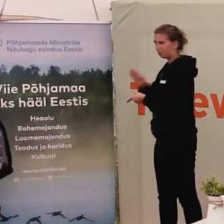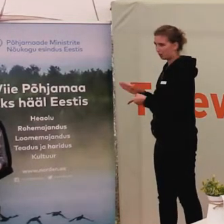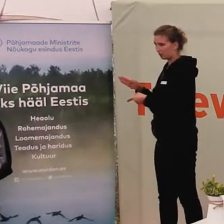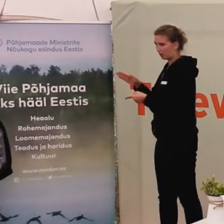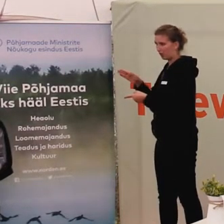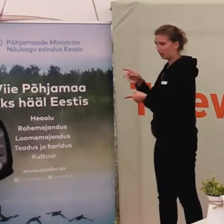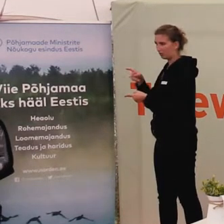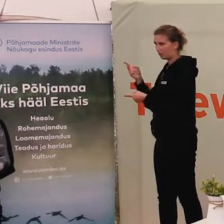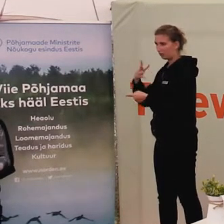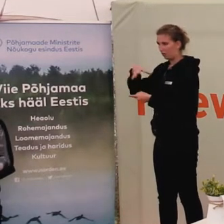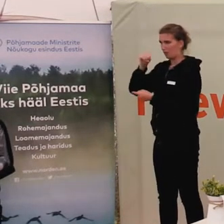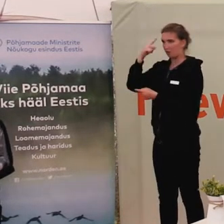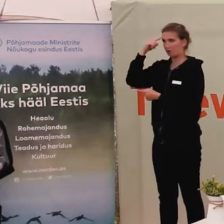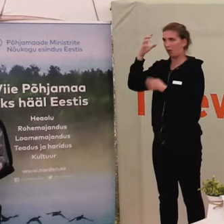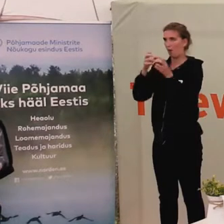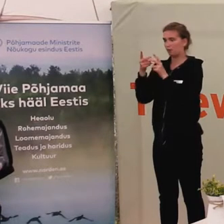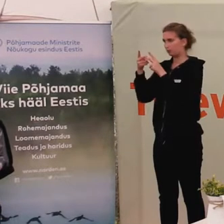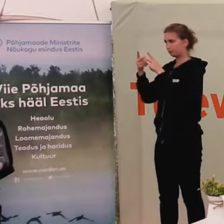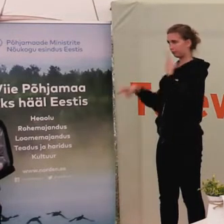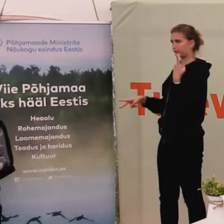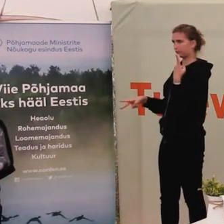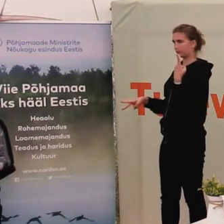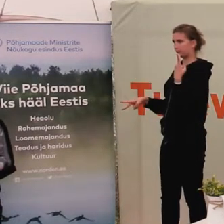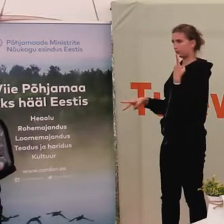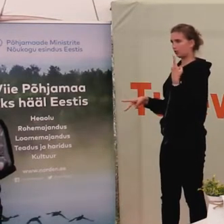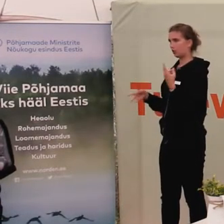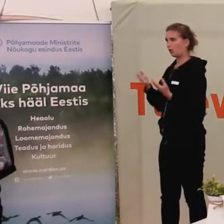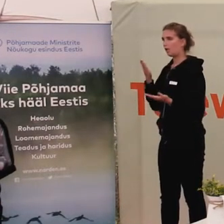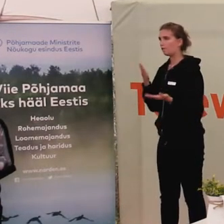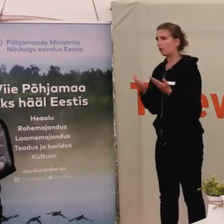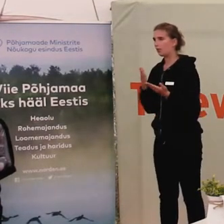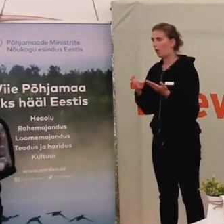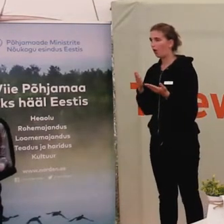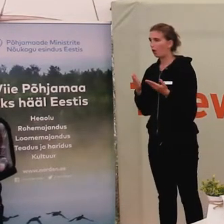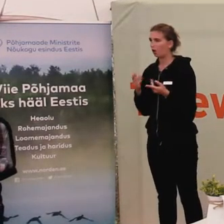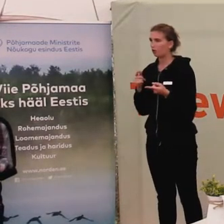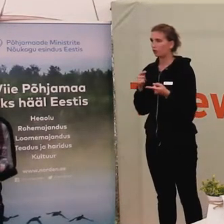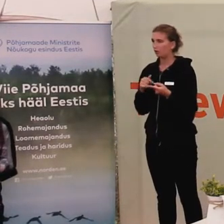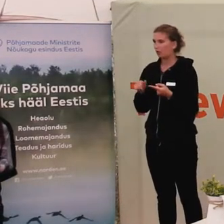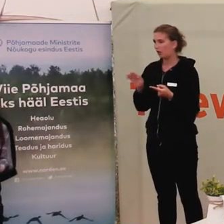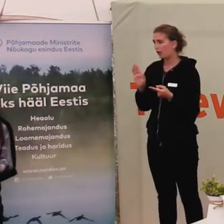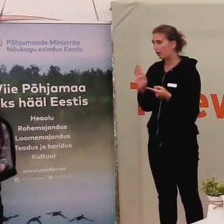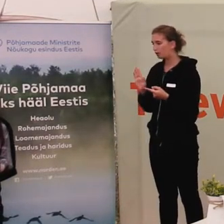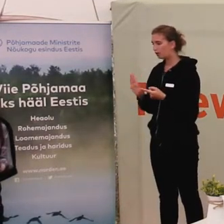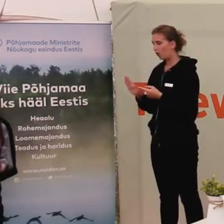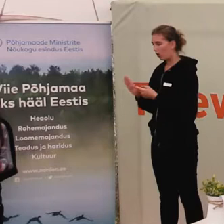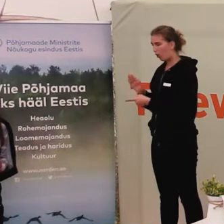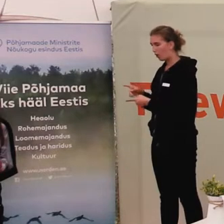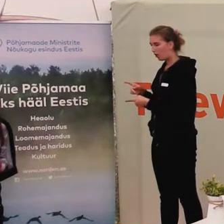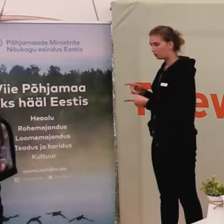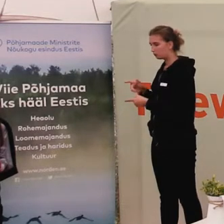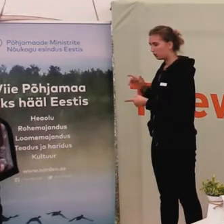are thinking about the world right now. There maybe the priorities of the people who are living in the country are not the